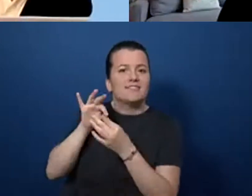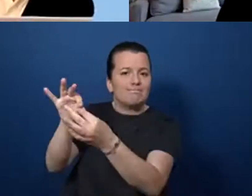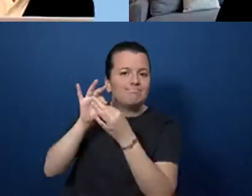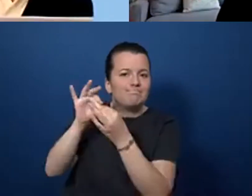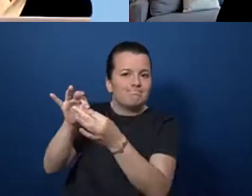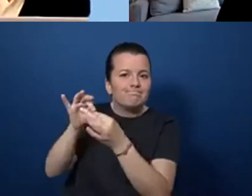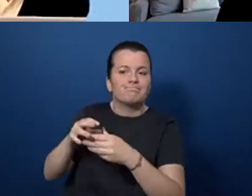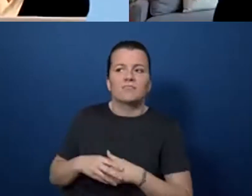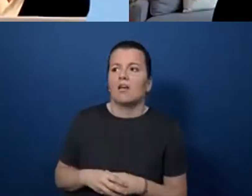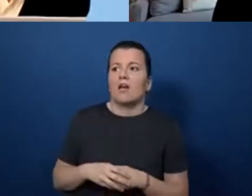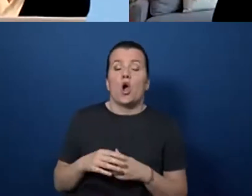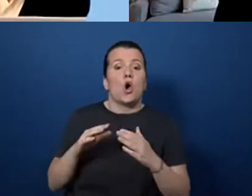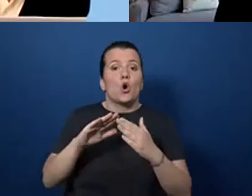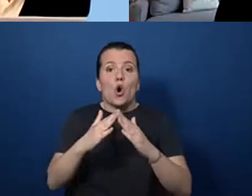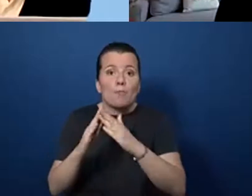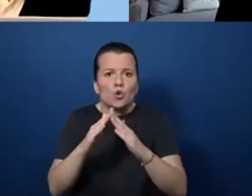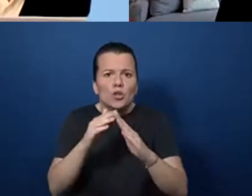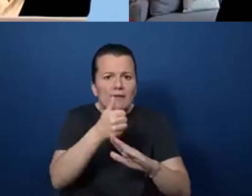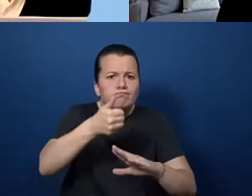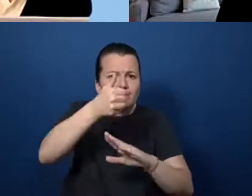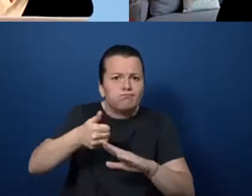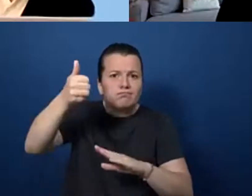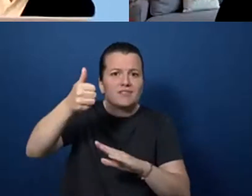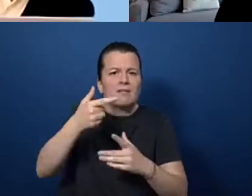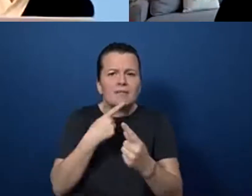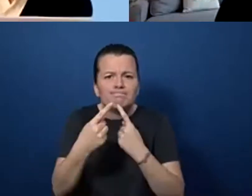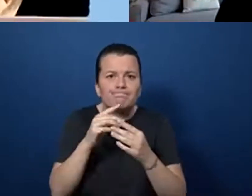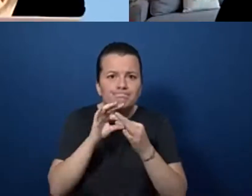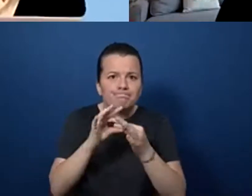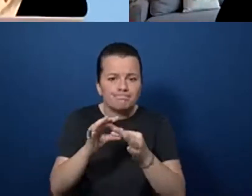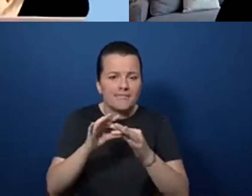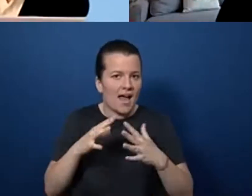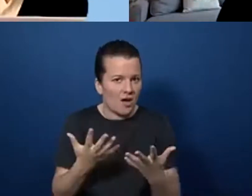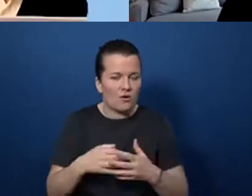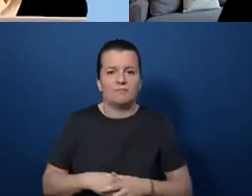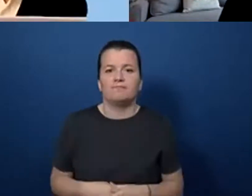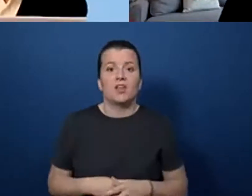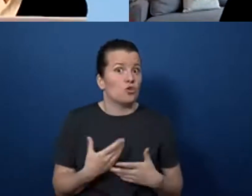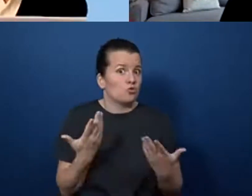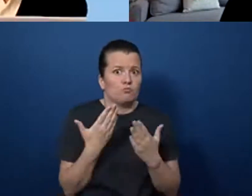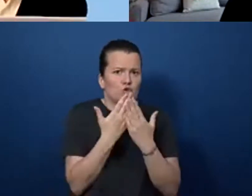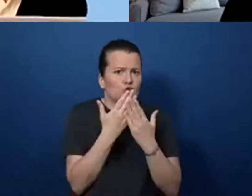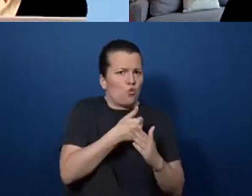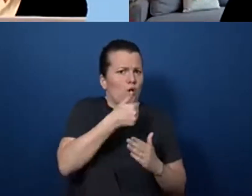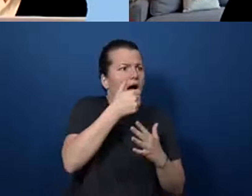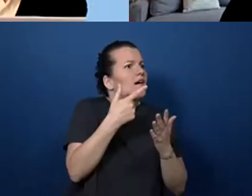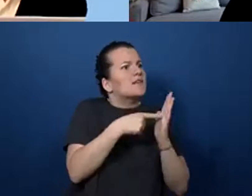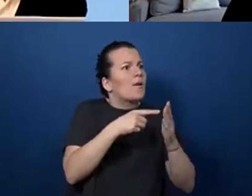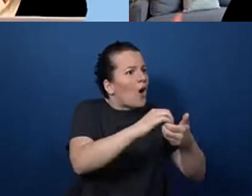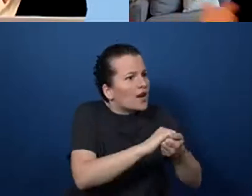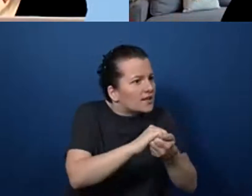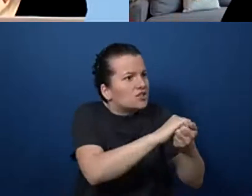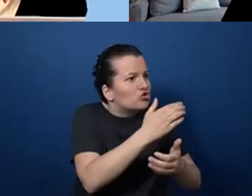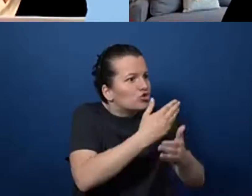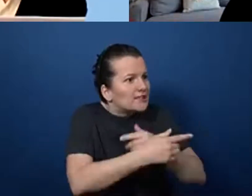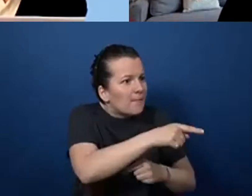leaders. One step that I would strongly recommend is for schools to reach out to organizations of persons with disabilities in